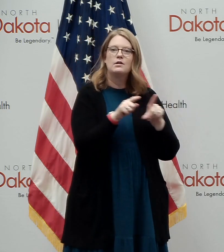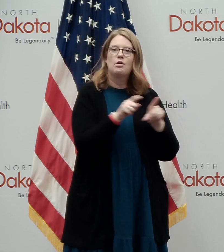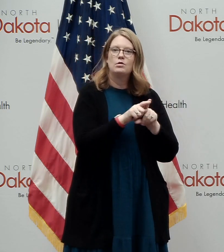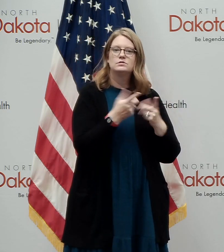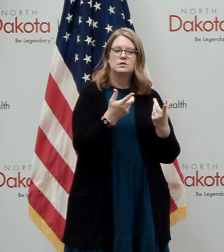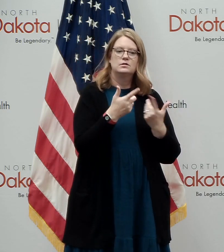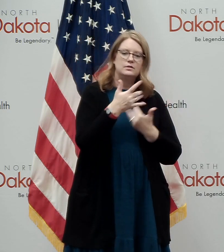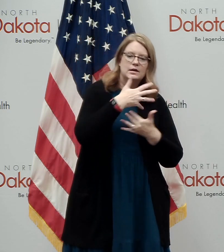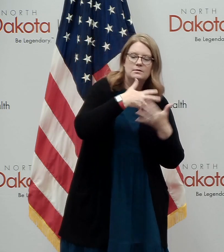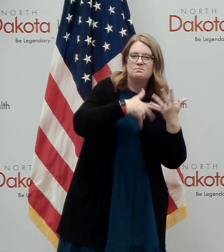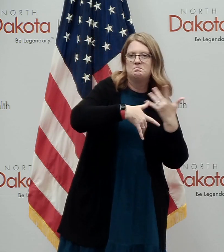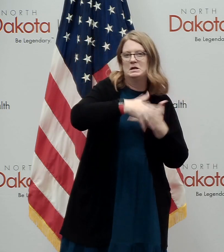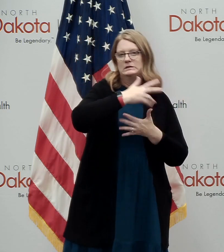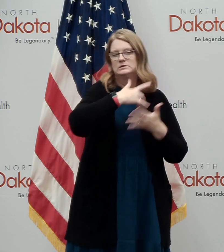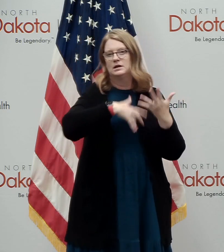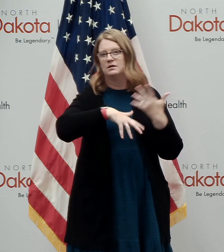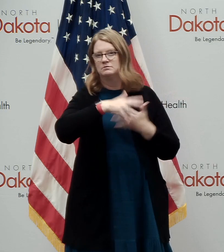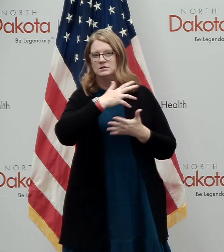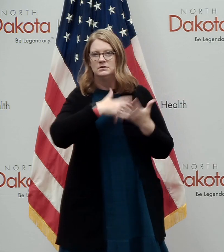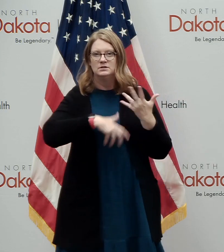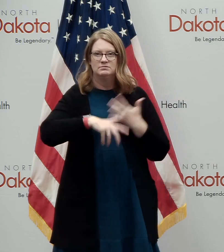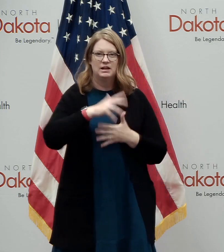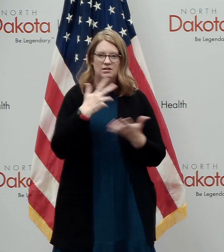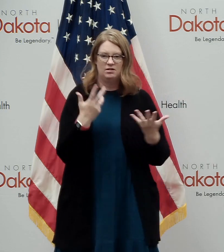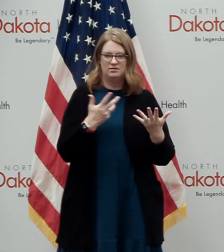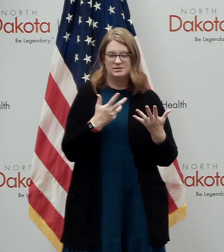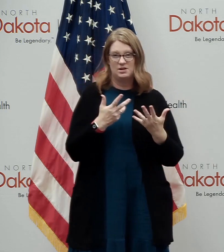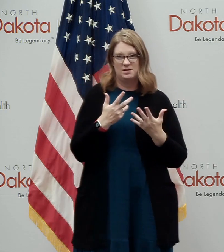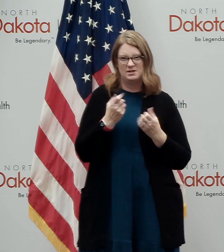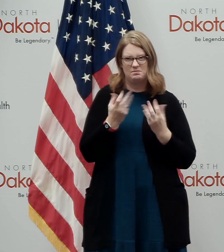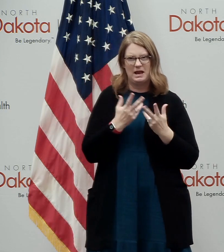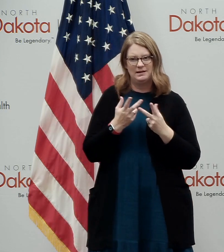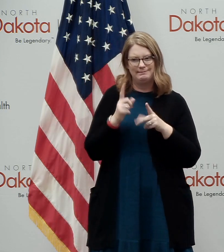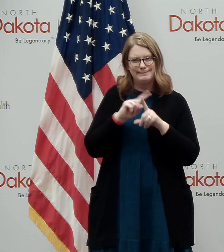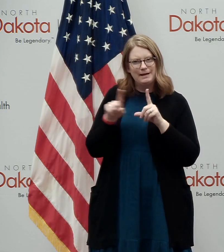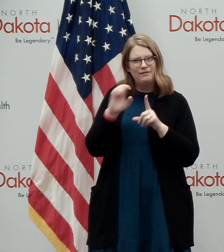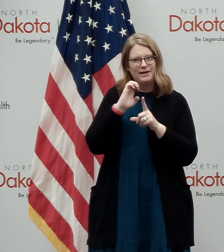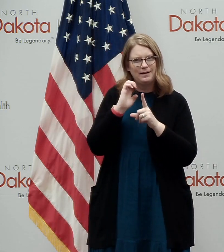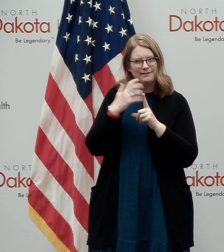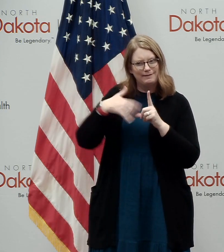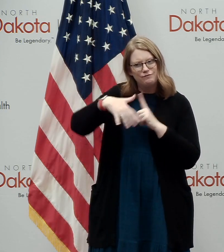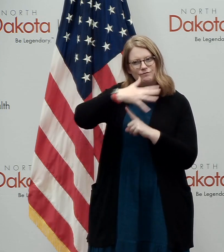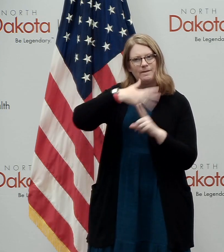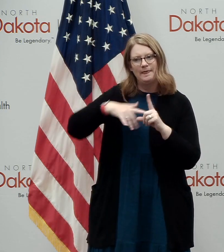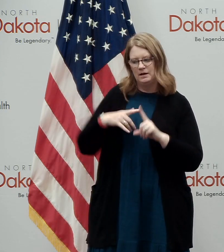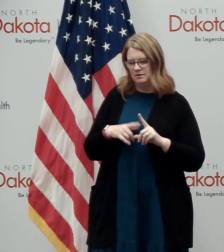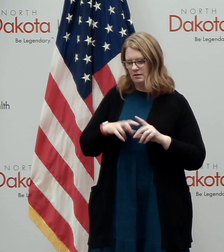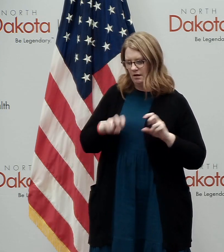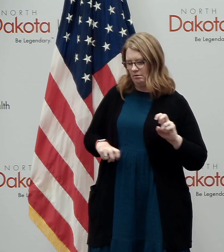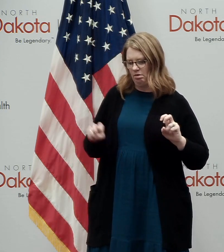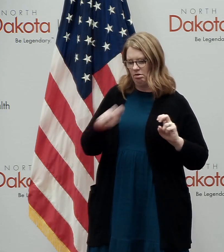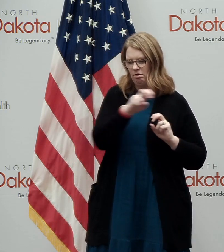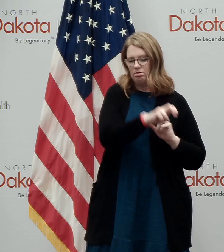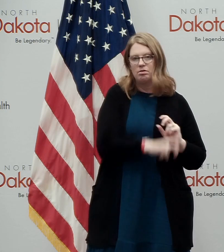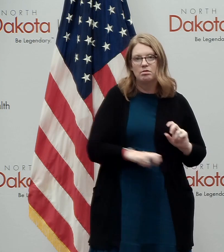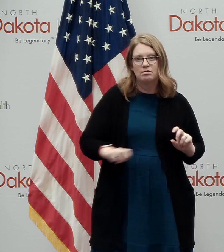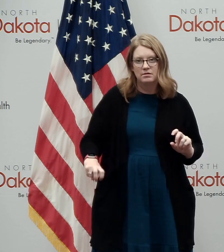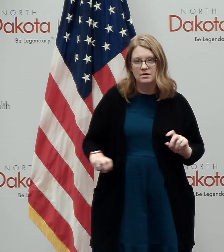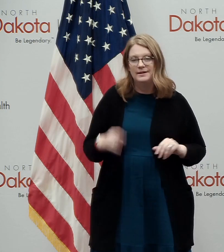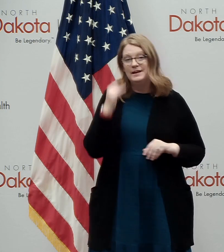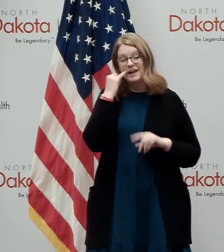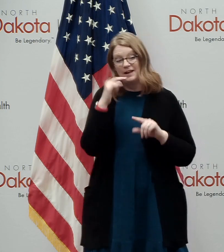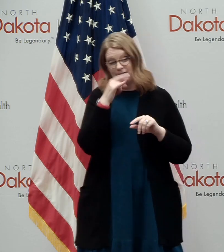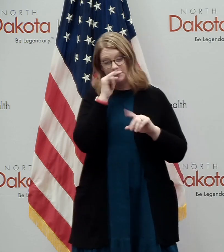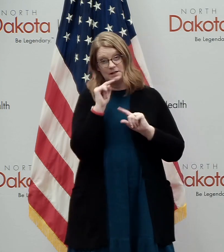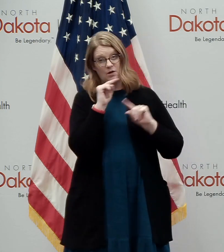child care and grandparents and schools. And so again, the learning that we would have now, that if kids can get in school for a few